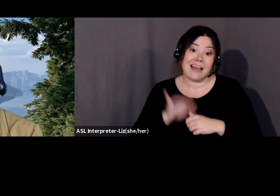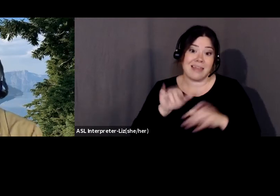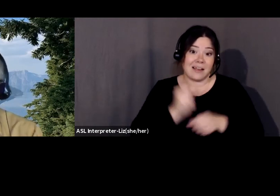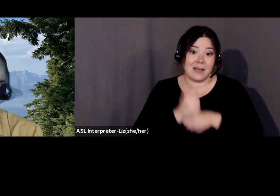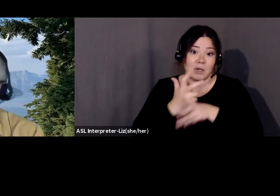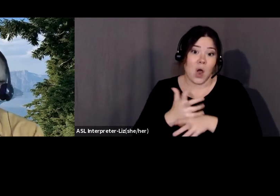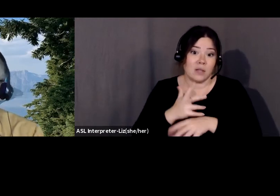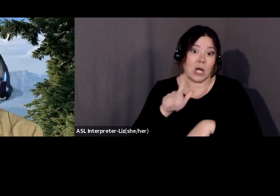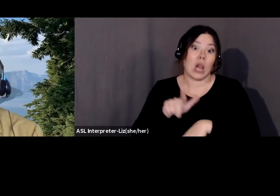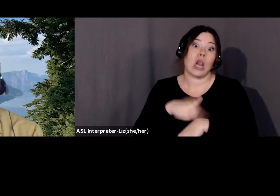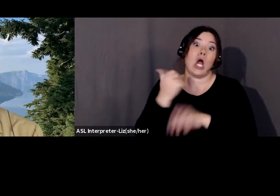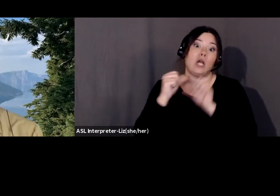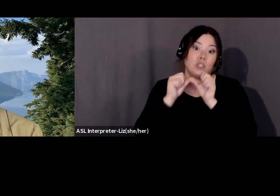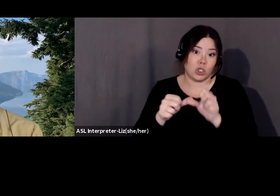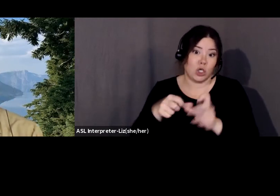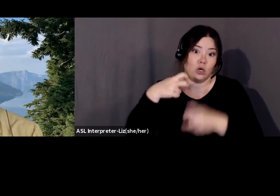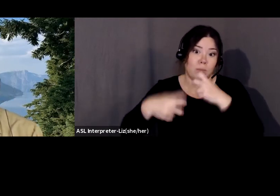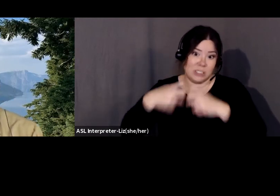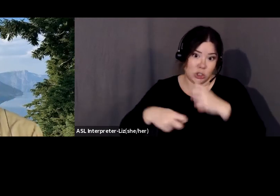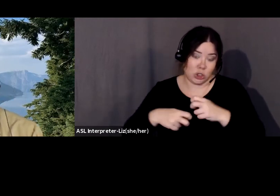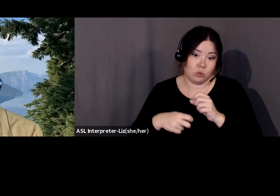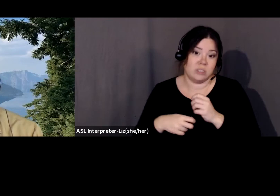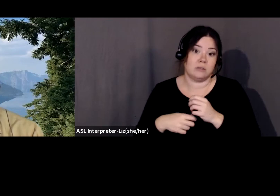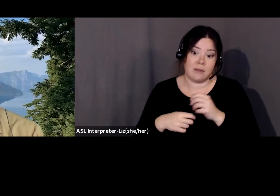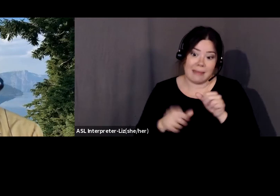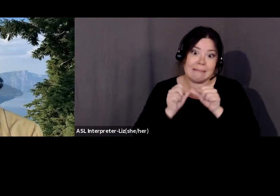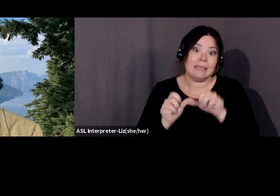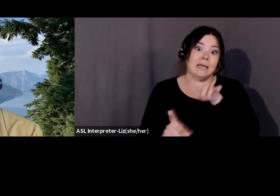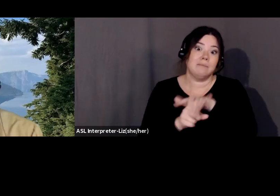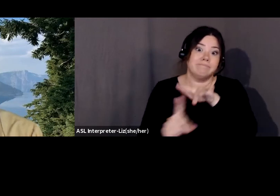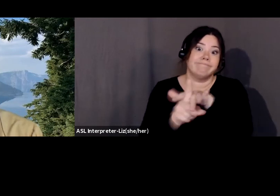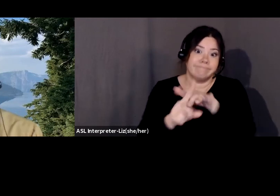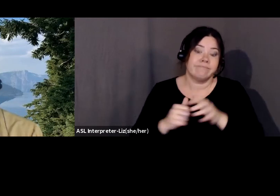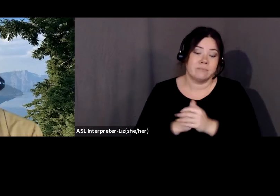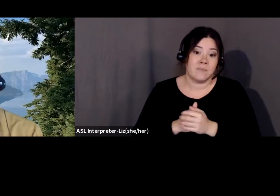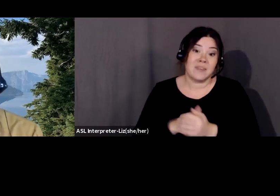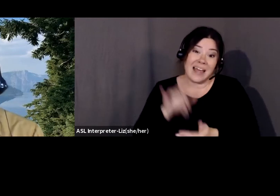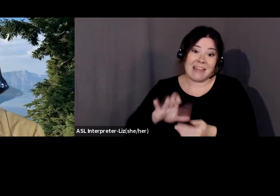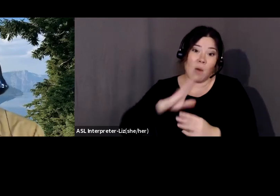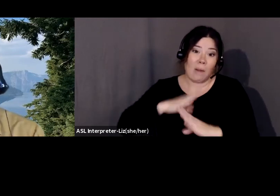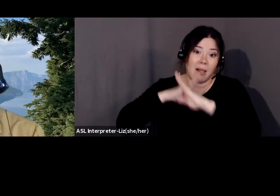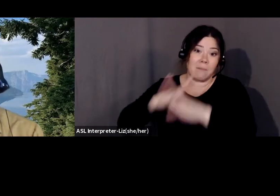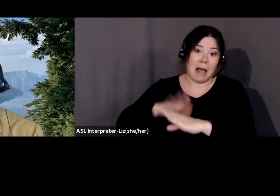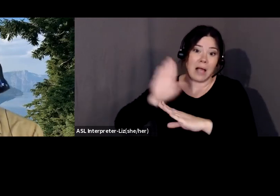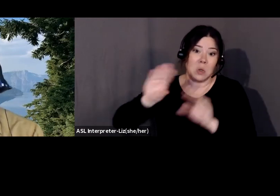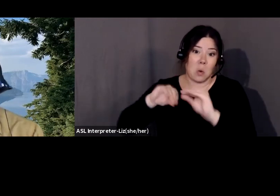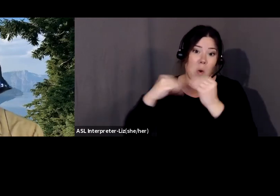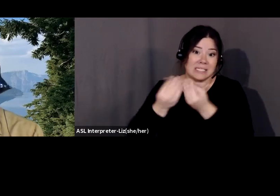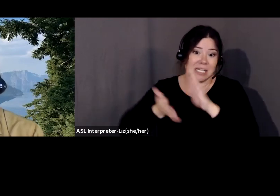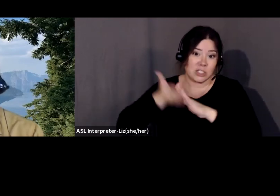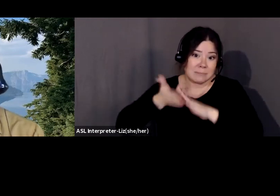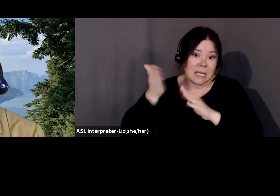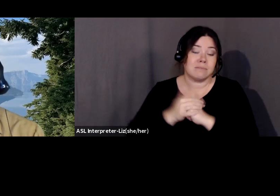long-term unresolved issues, which get in the way of organization systems and SILCs in doing